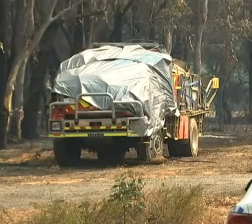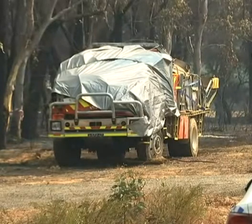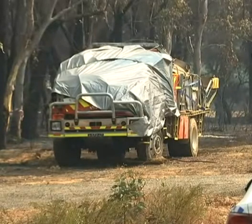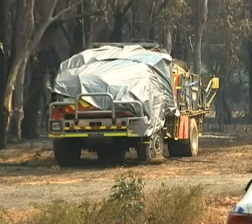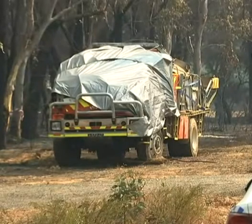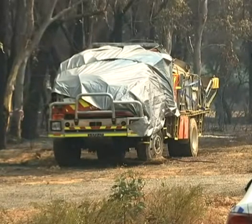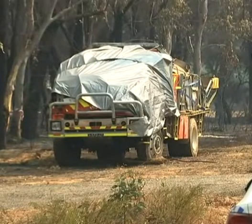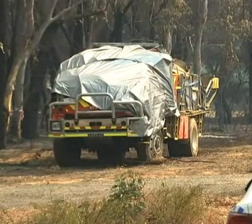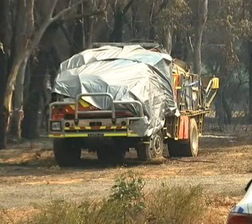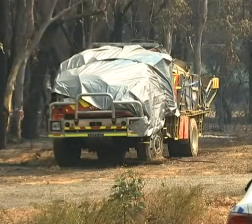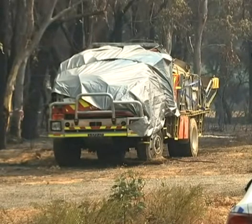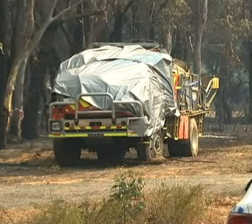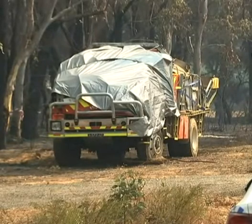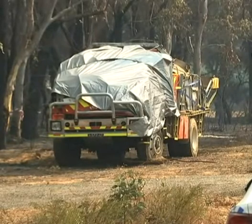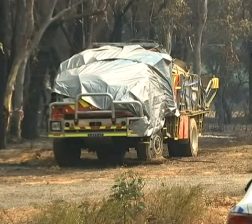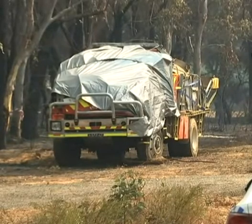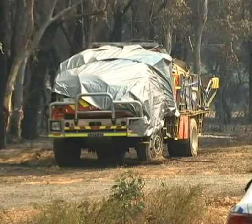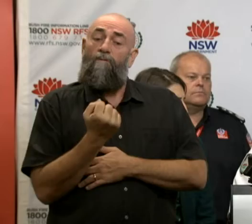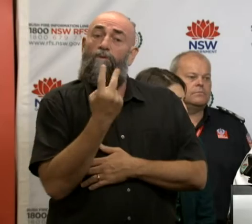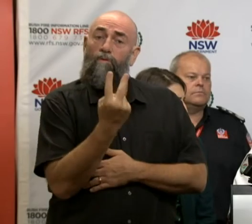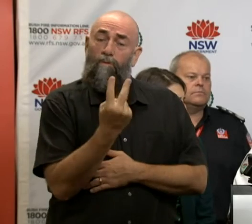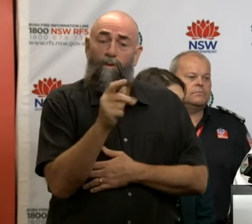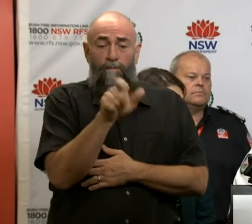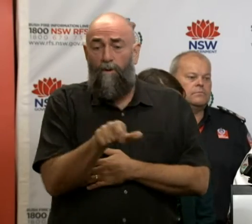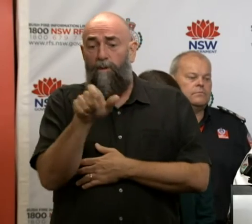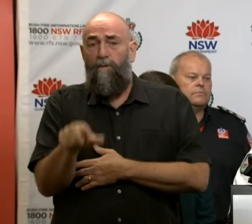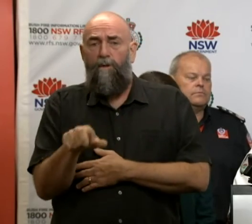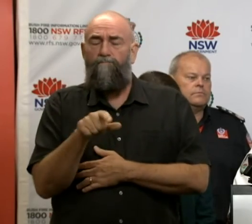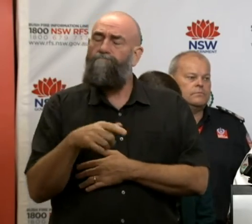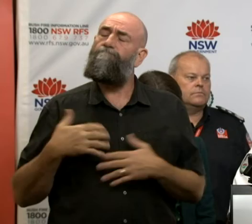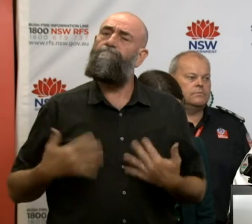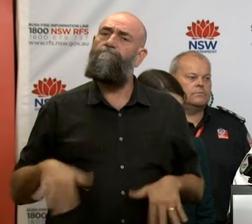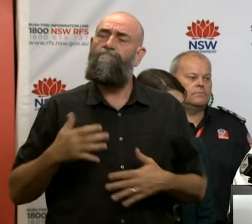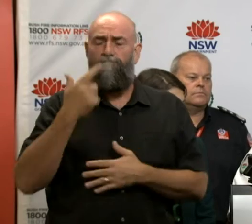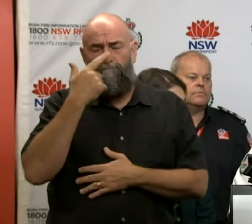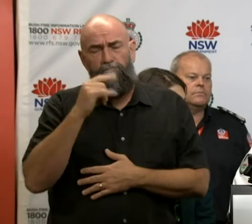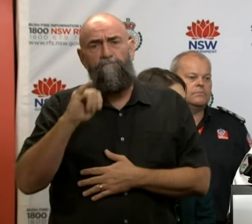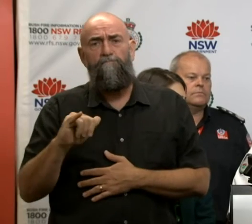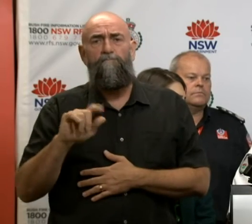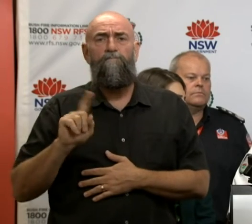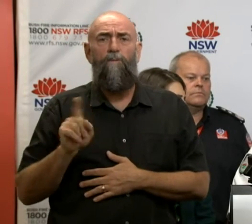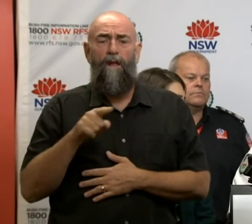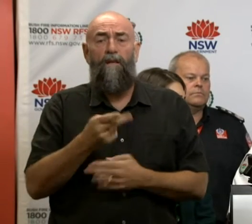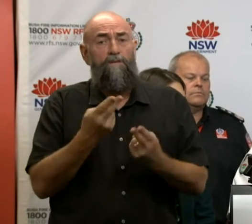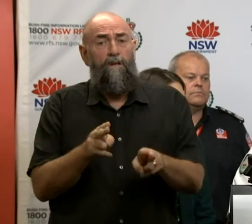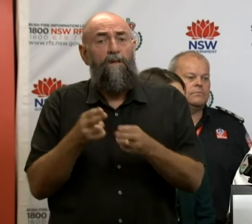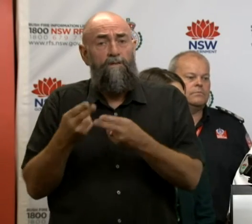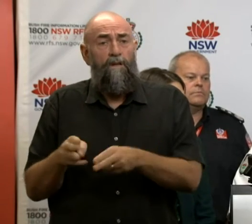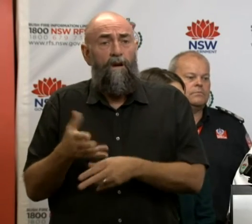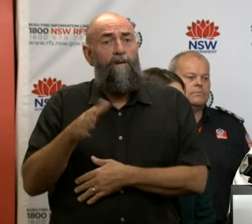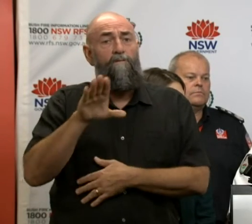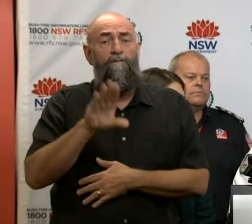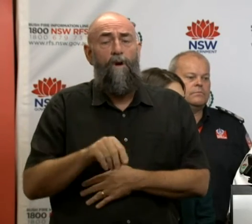men. Two highly respected and much loved firefighters died as a result of